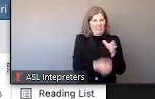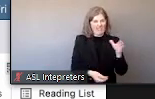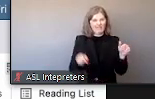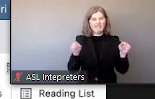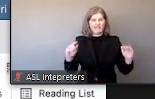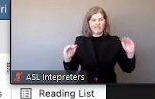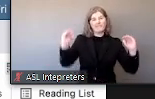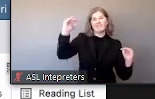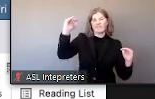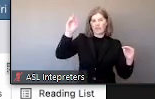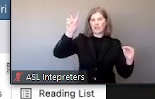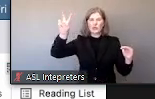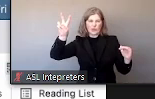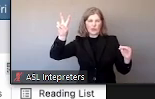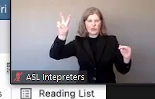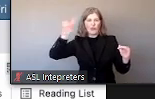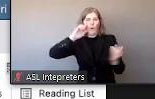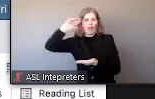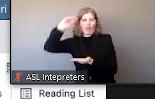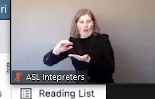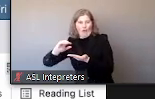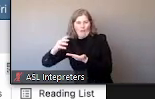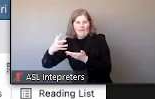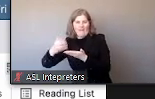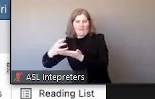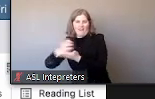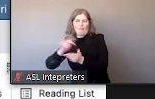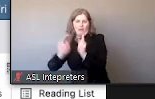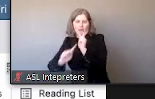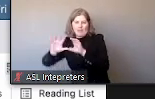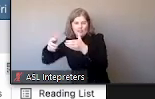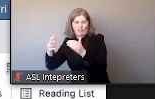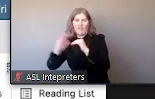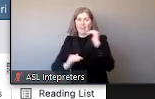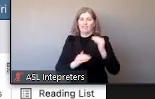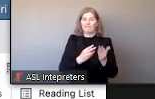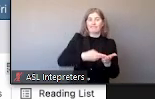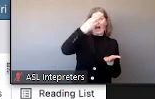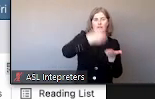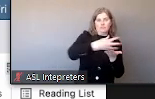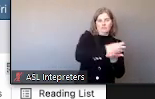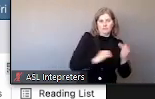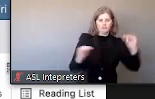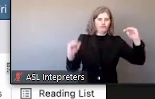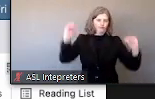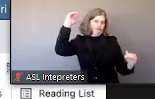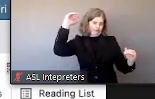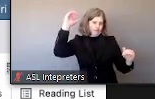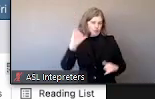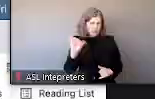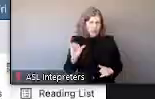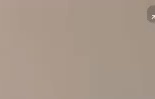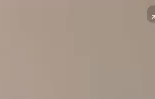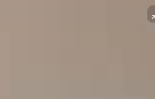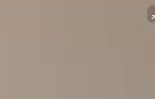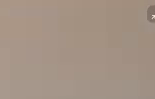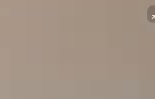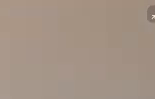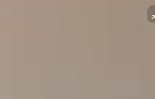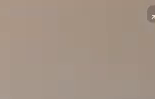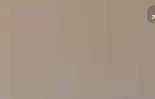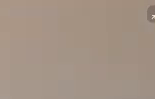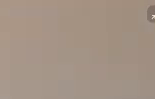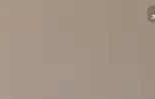higher in low-income populations than high. There's some notes in there as well. That's